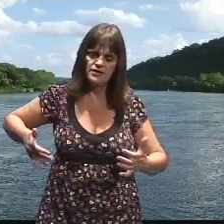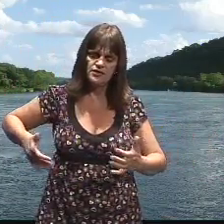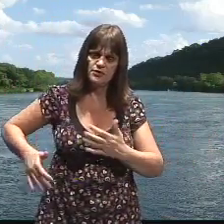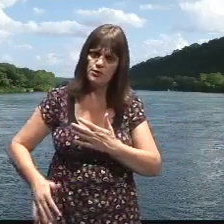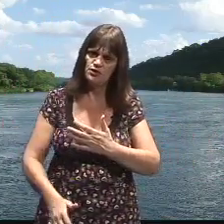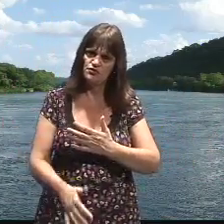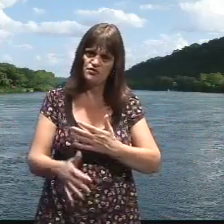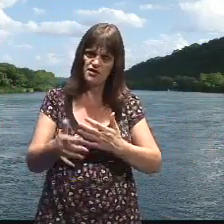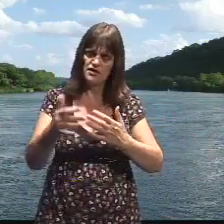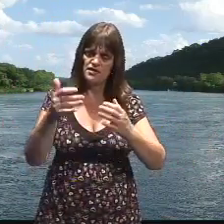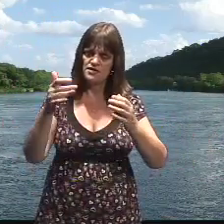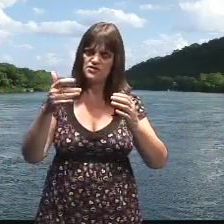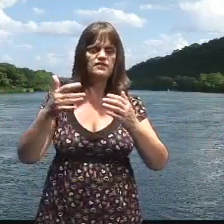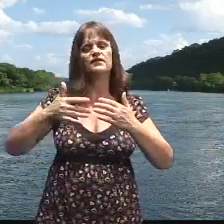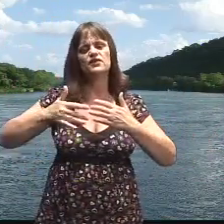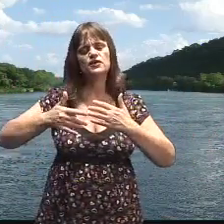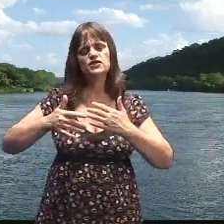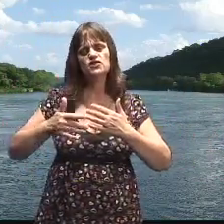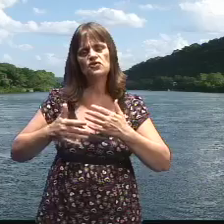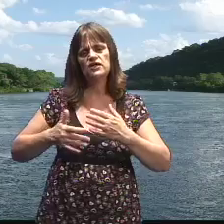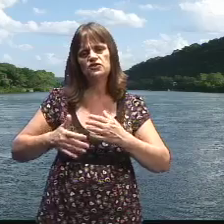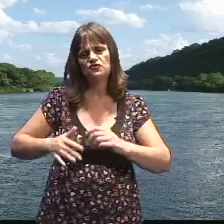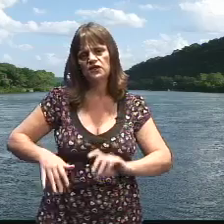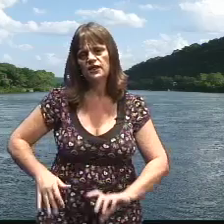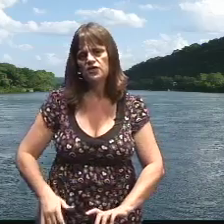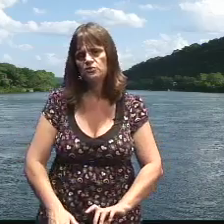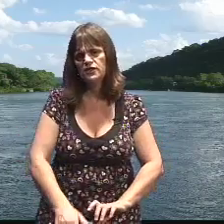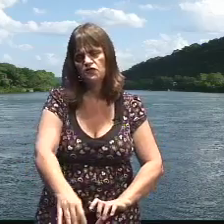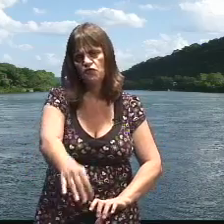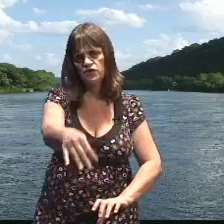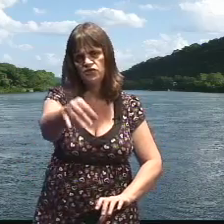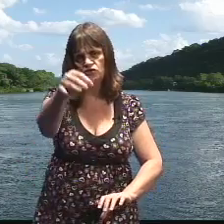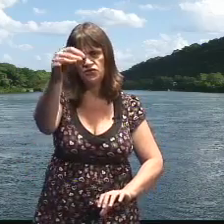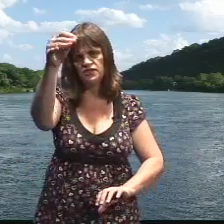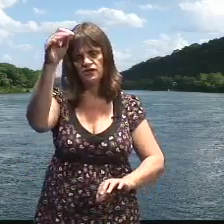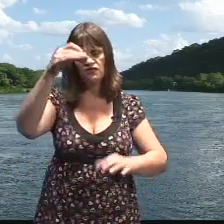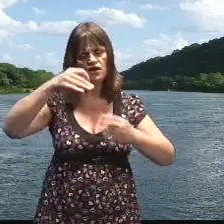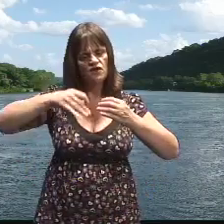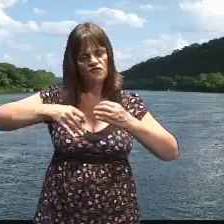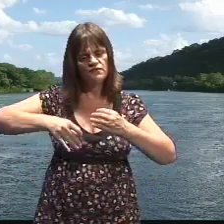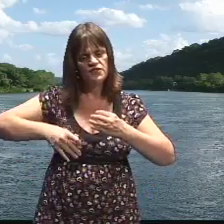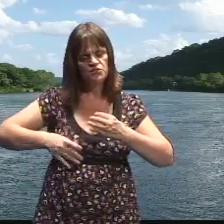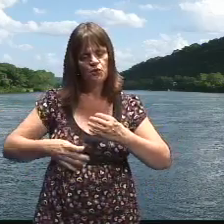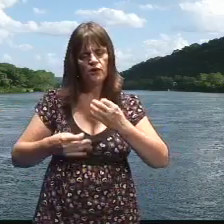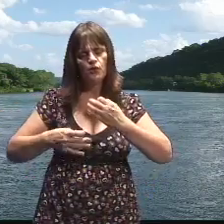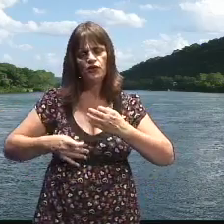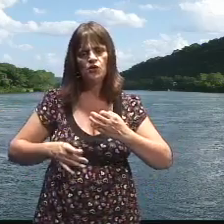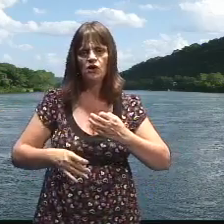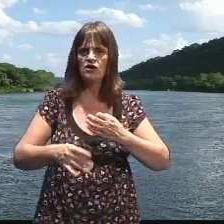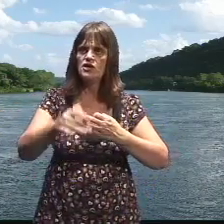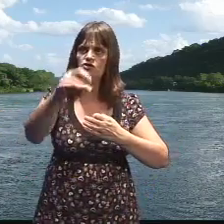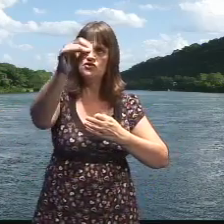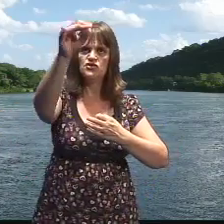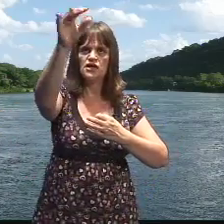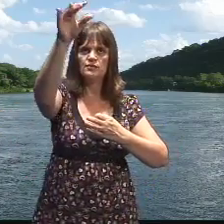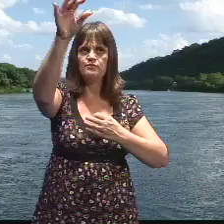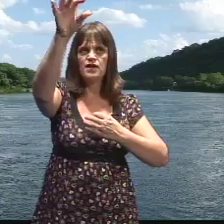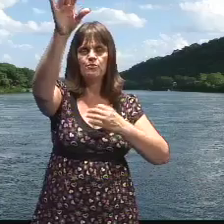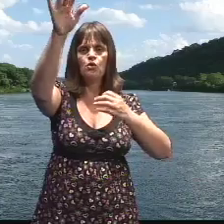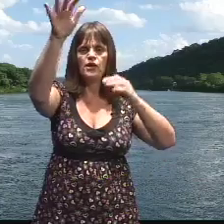the beautiful thing is that there is no need to feel like you must force yourself from this point where you are to some point